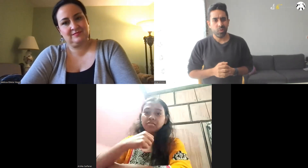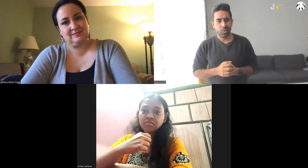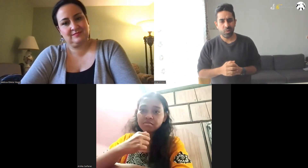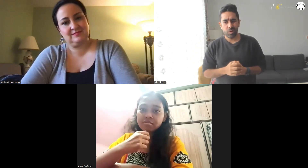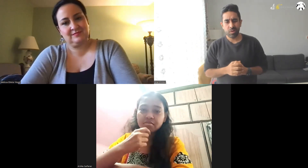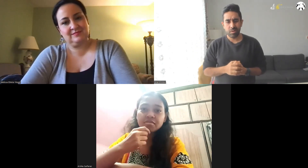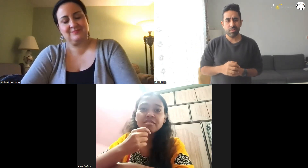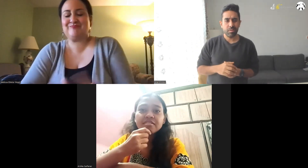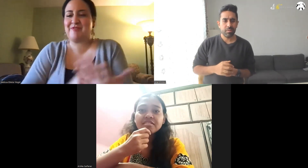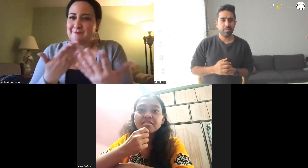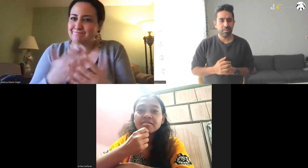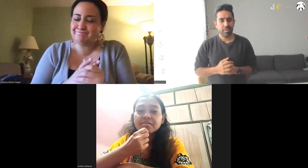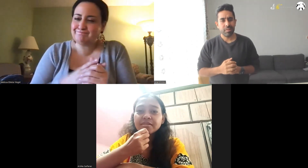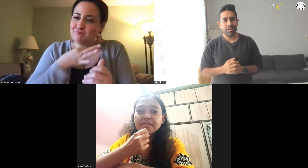this? If you can say something.